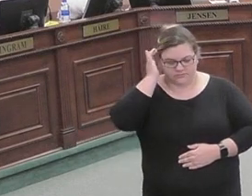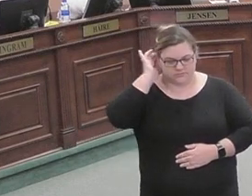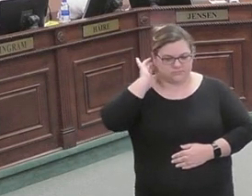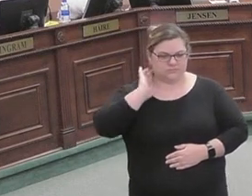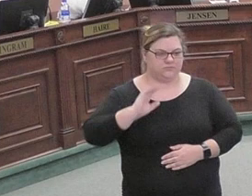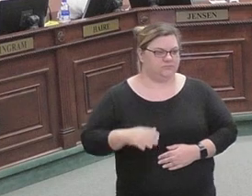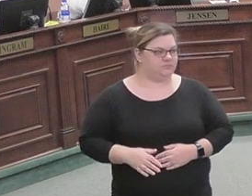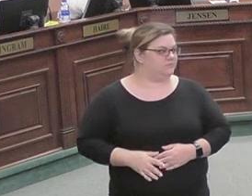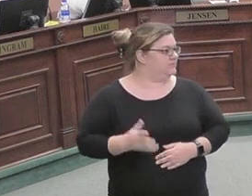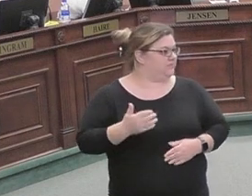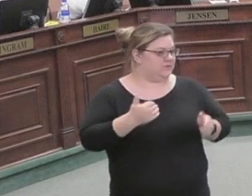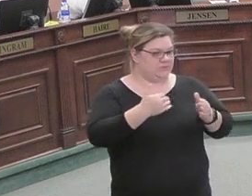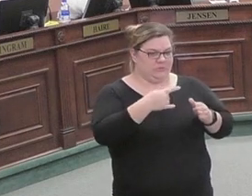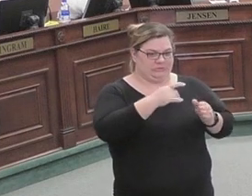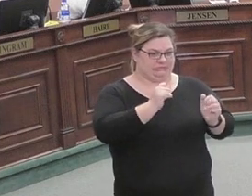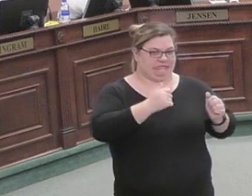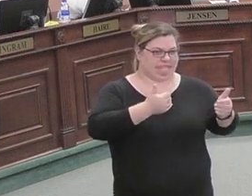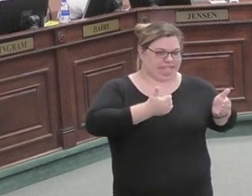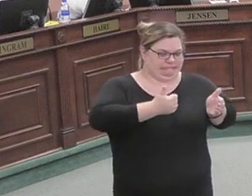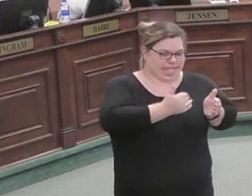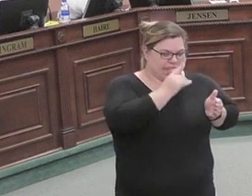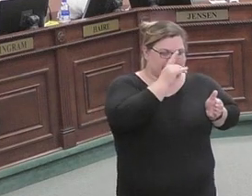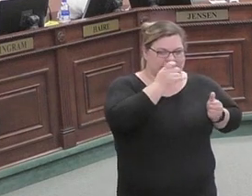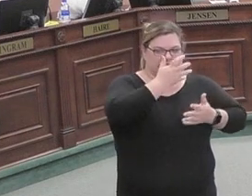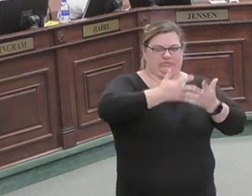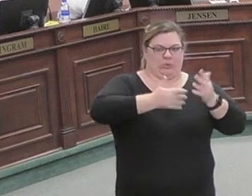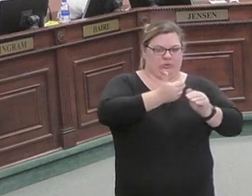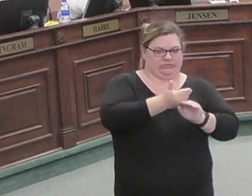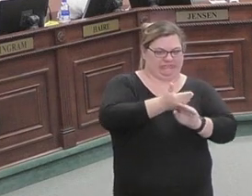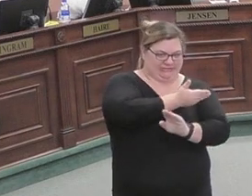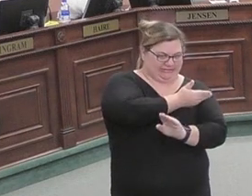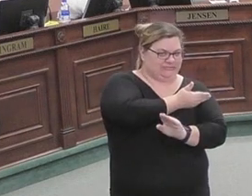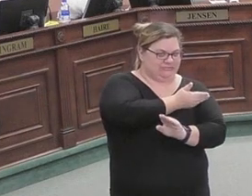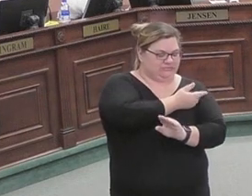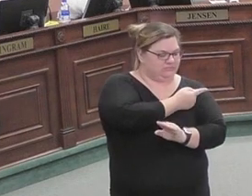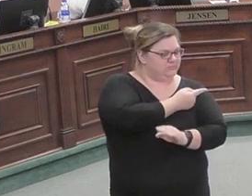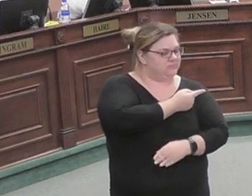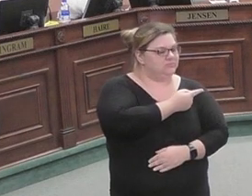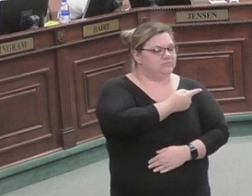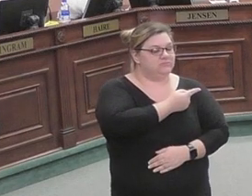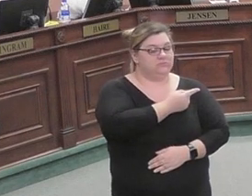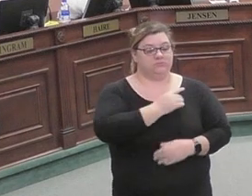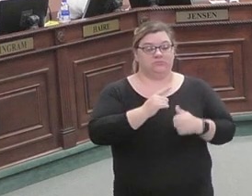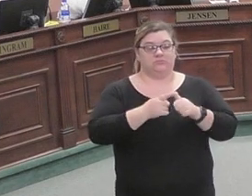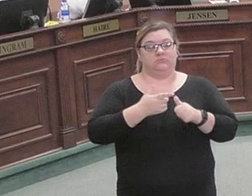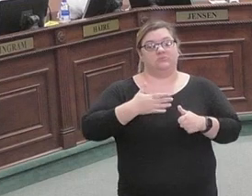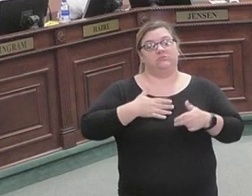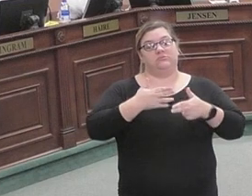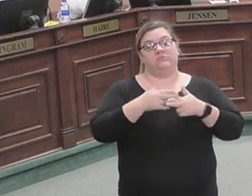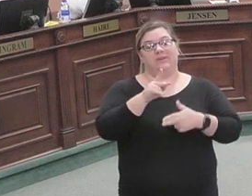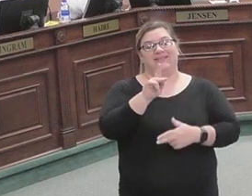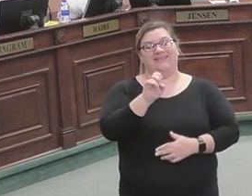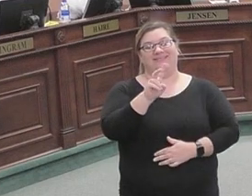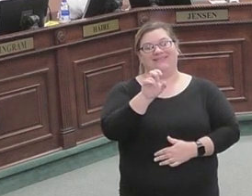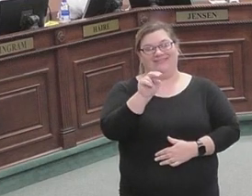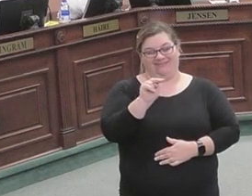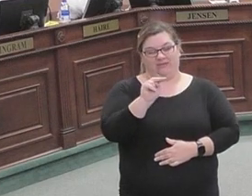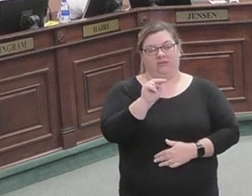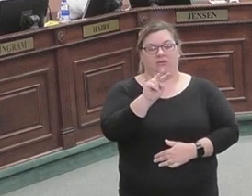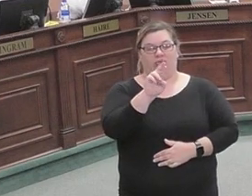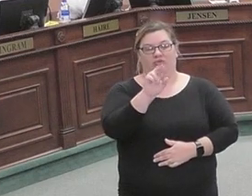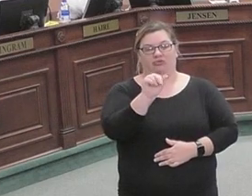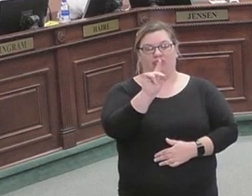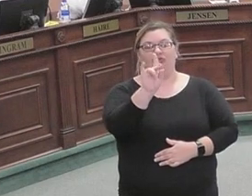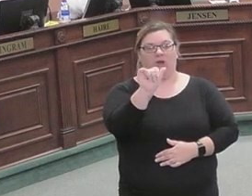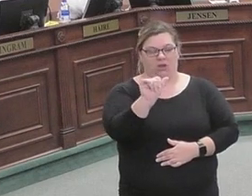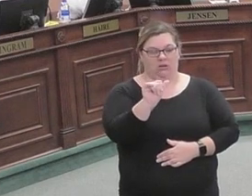That's about as close as she can get, Ray, just for the social distancing side there. All right, so first up, I'm Kevin Arado with the Corporate Communications Department here with the